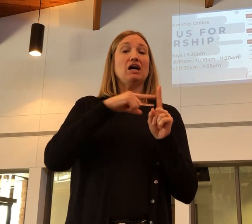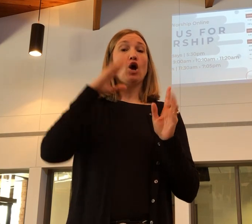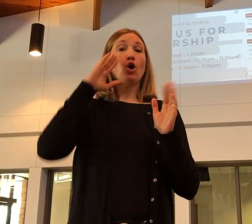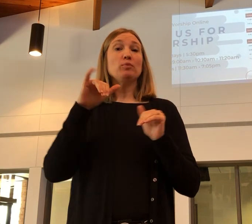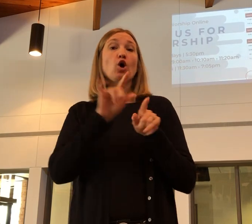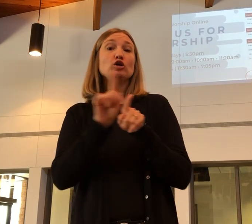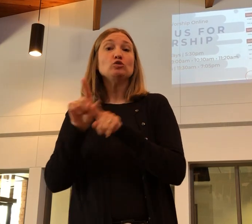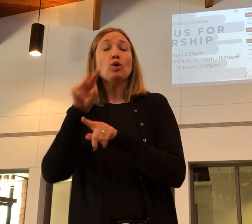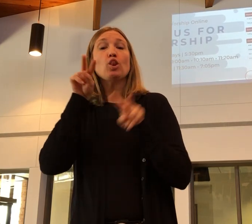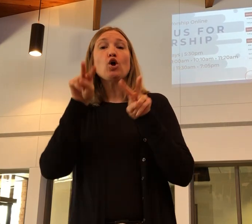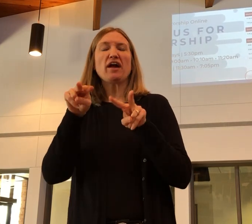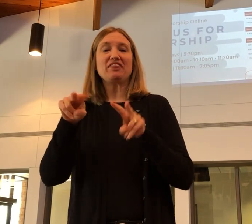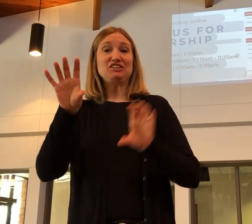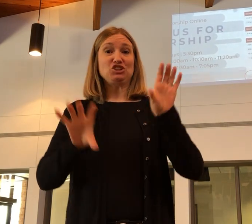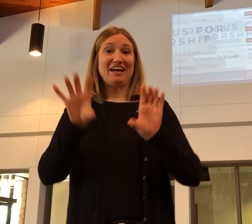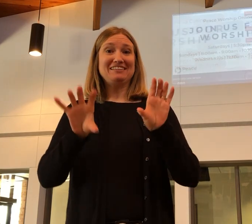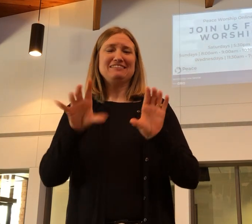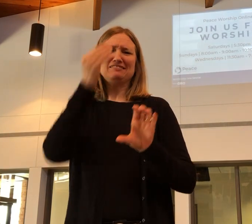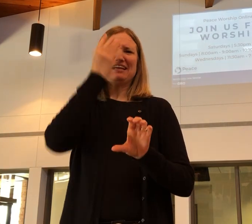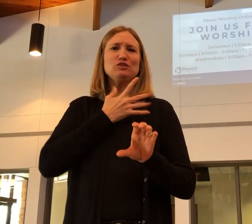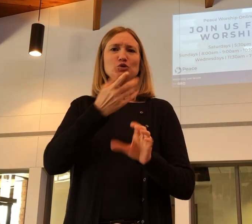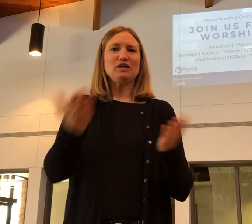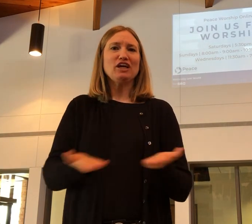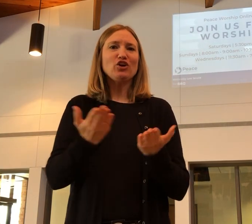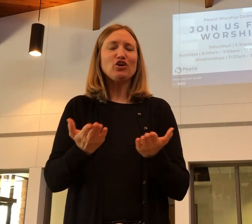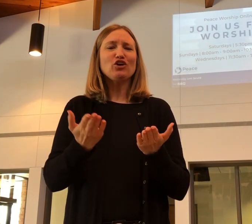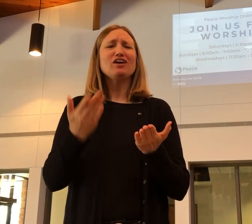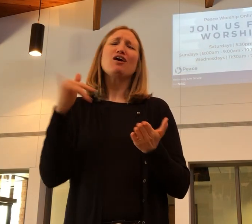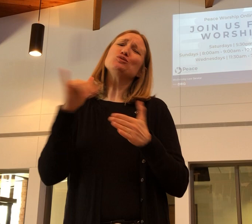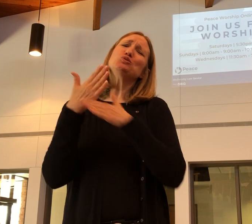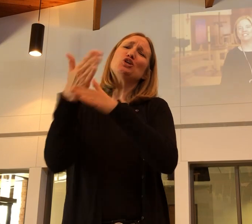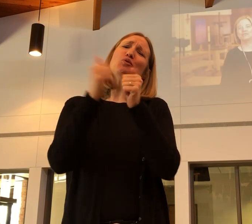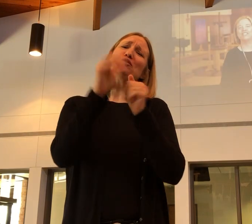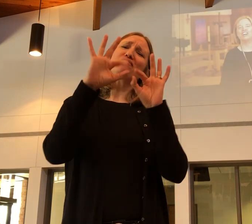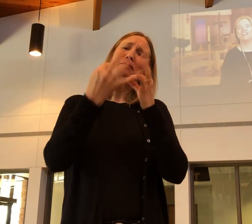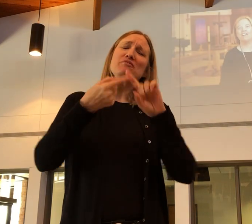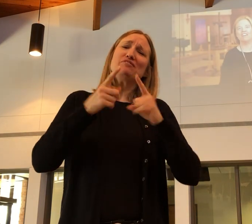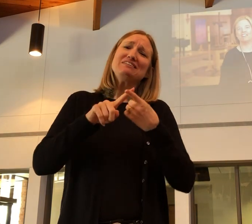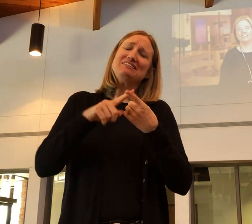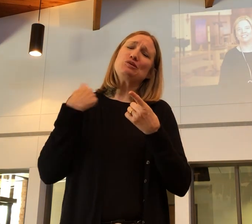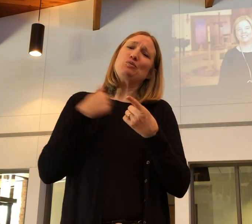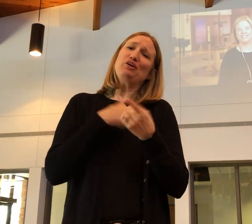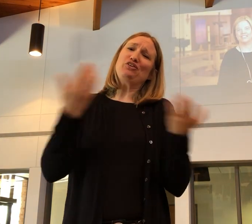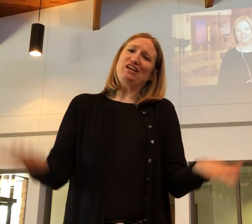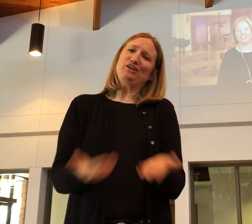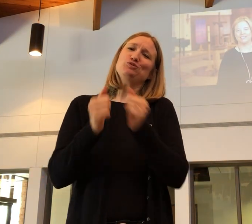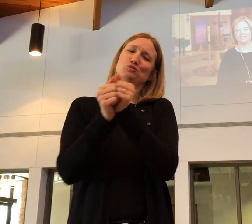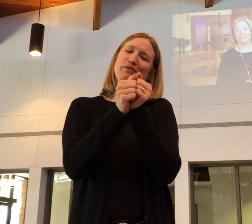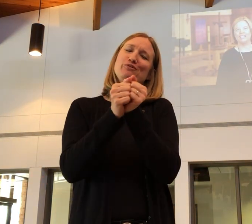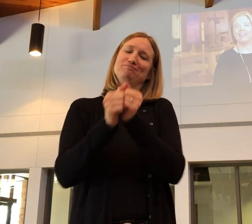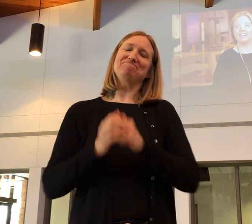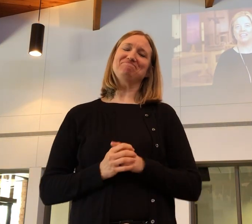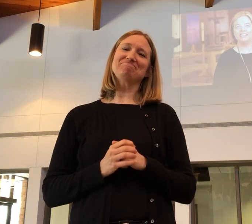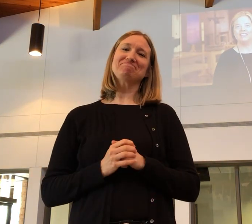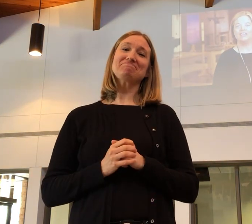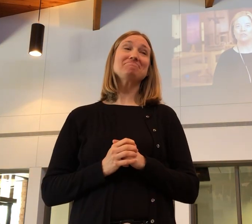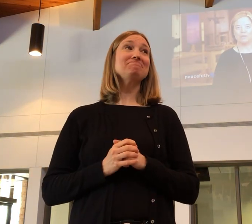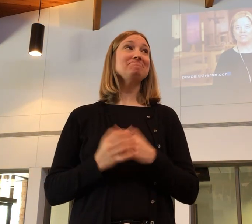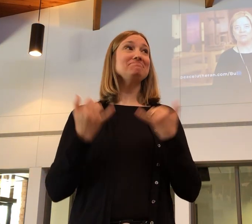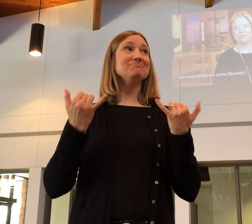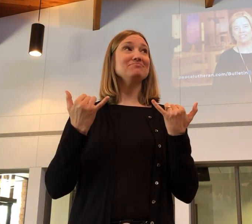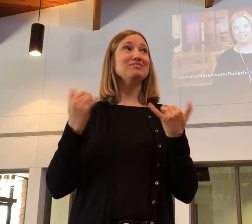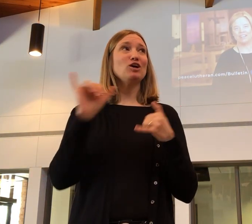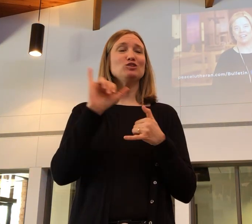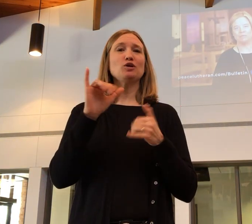chat and let us know that you are here. And share this with your family and friends, because we are all in this together. And then go